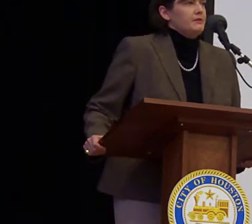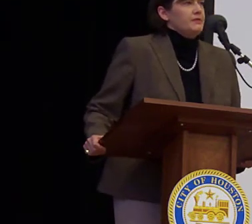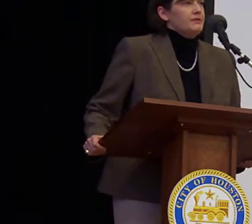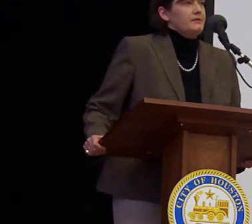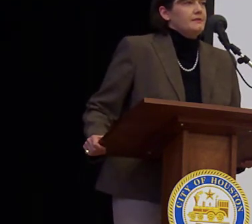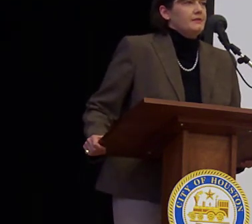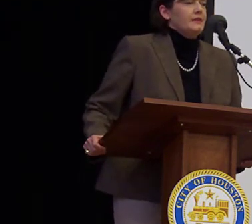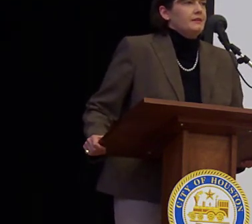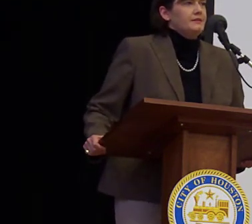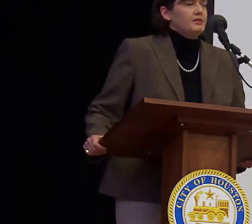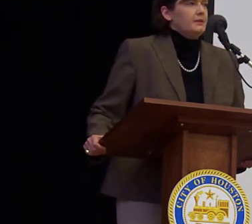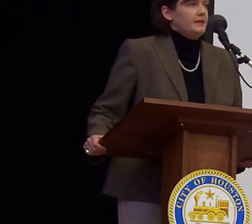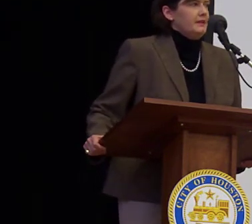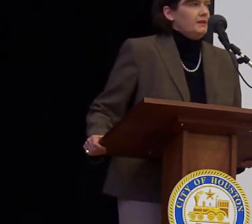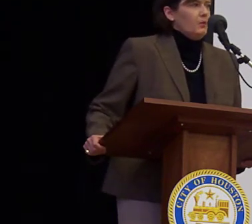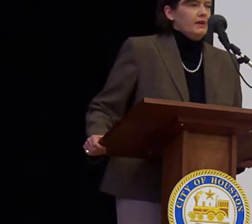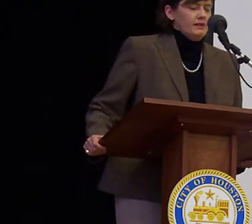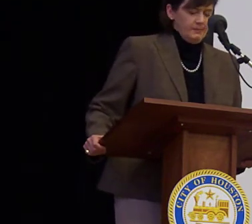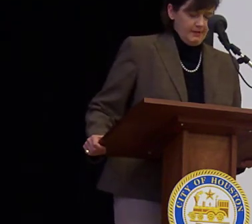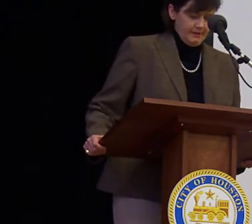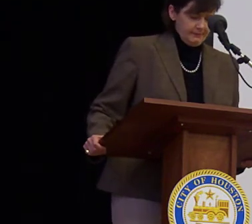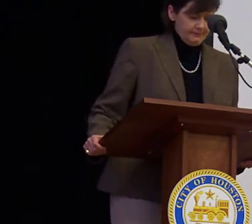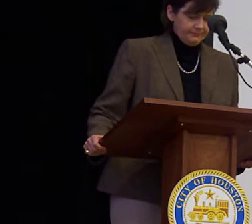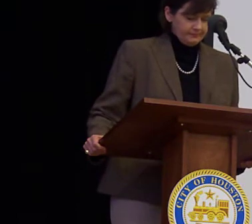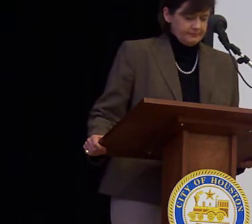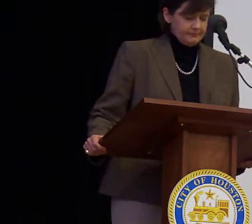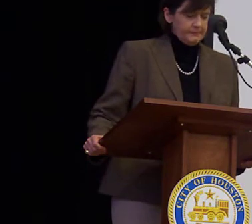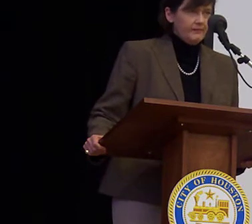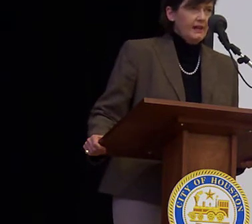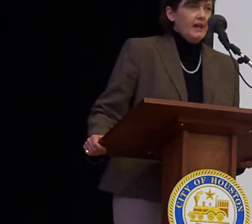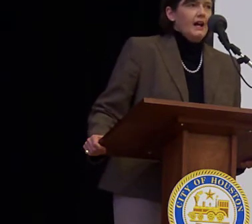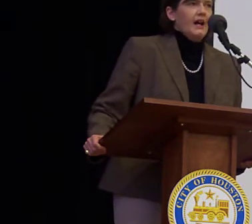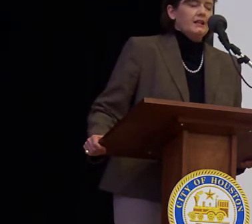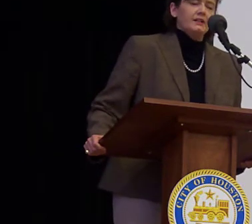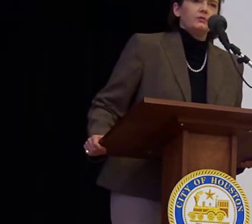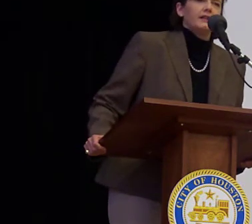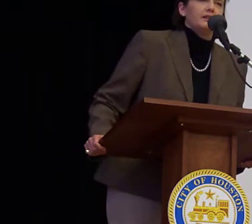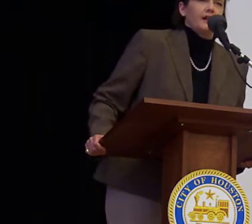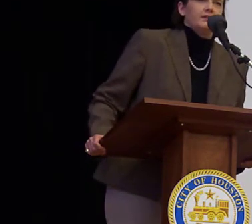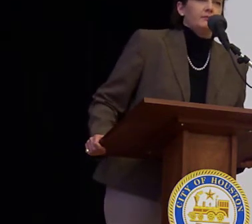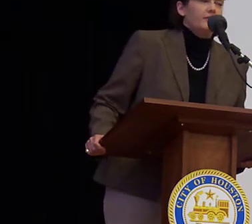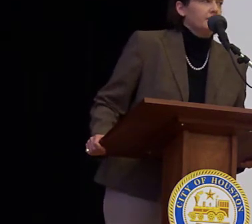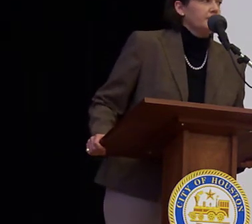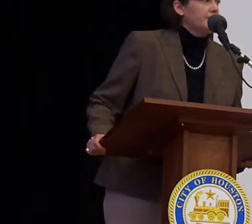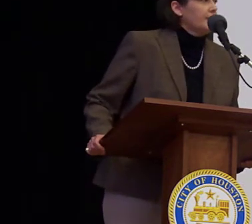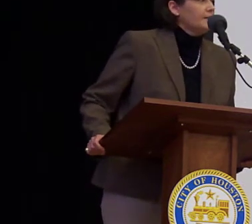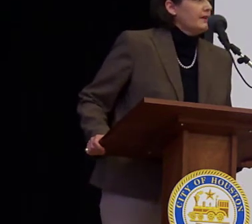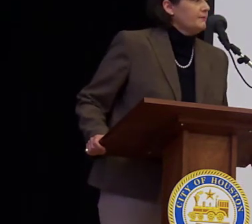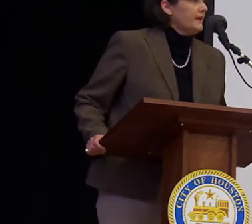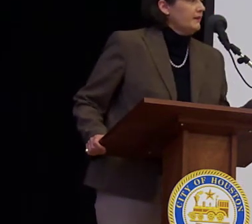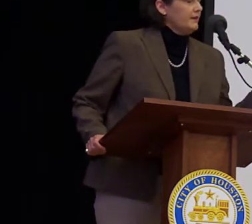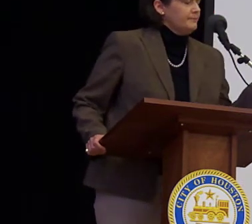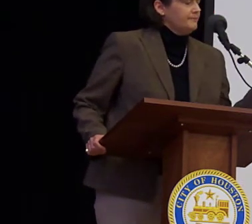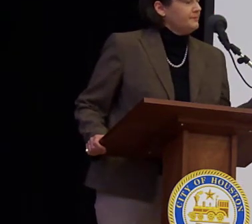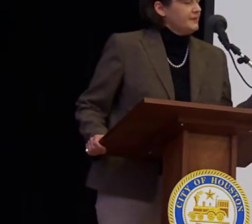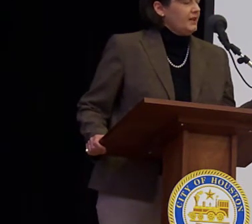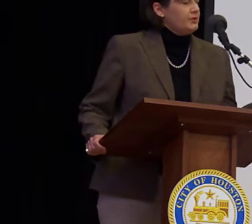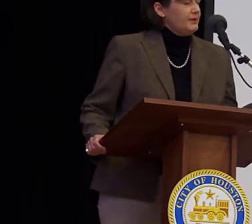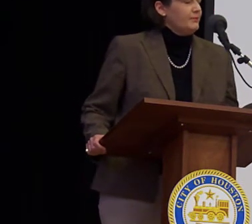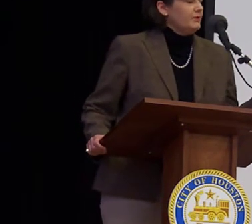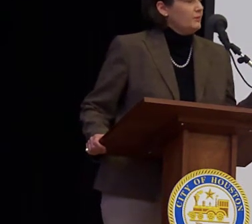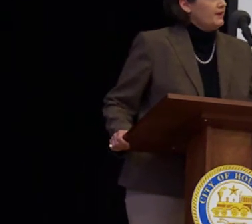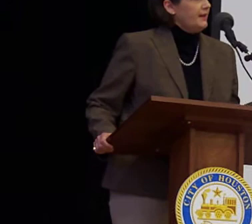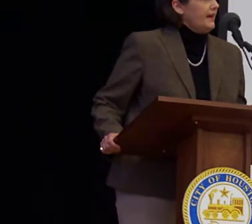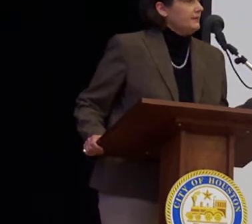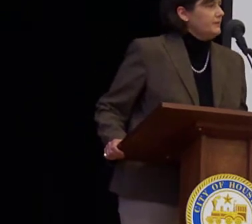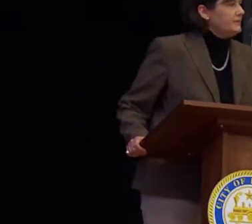the Mayor's Disability Awareness Month. I'd like to recognize some folks. We have Mayor,